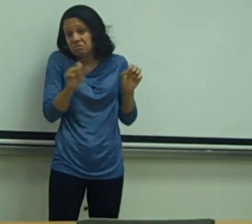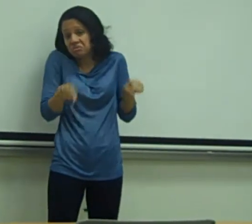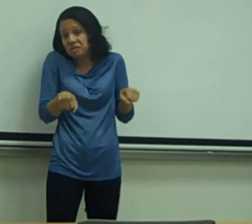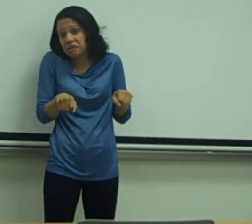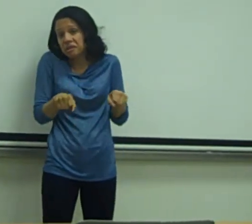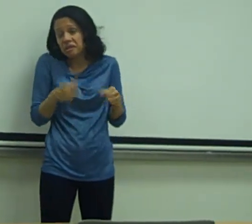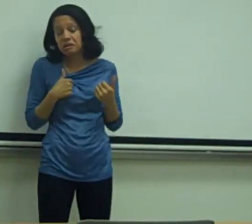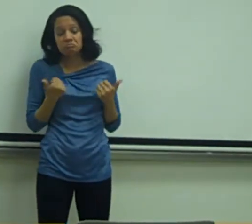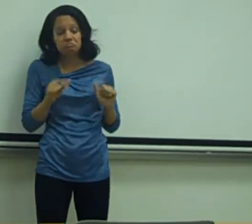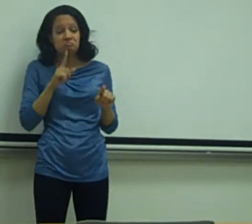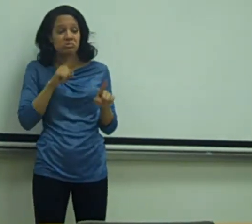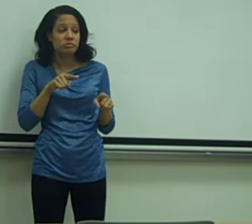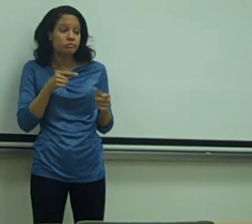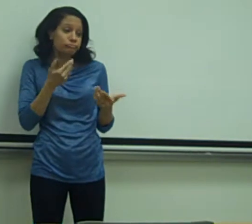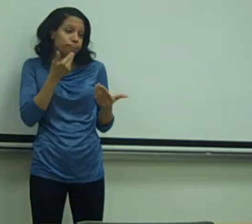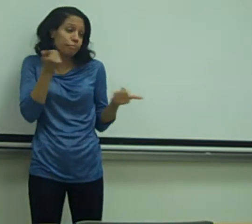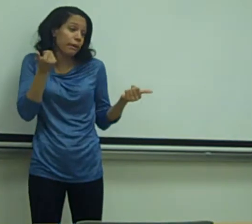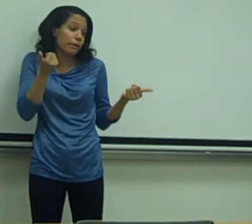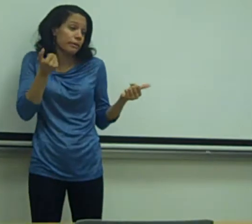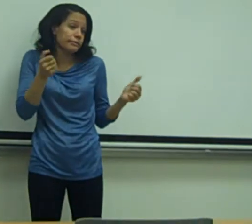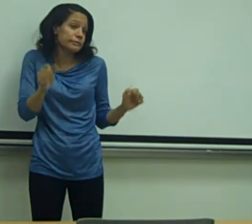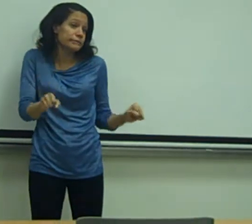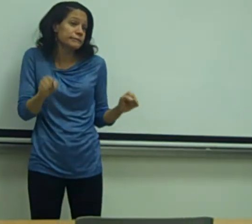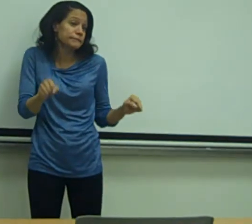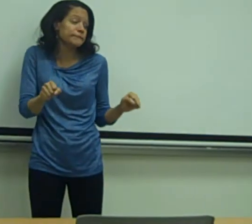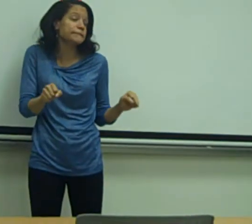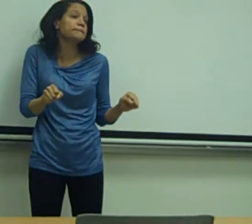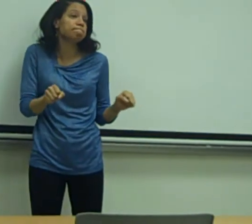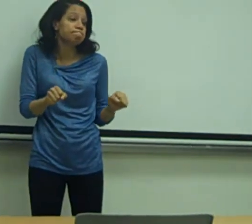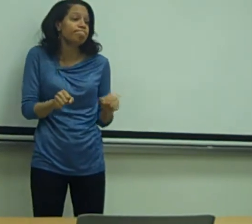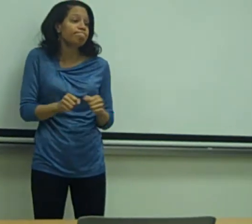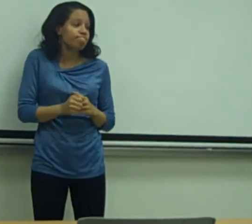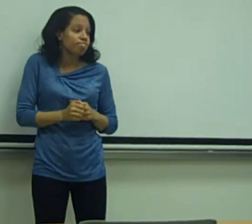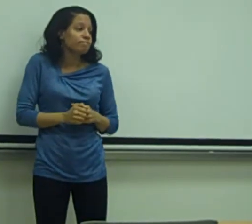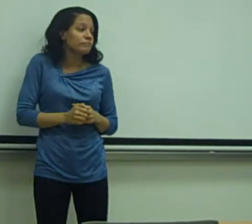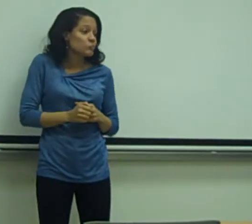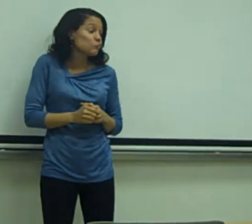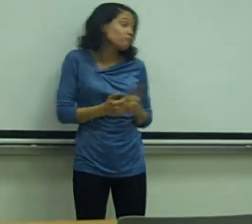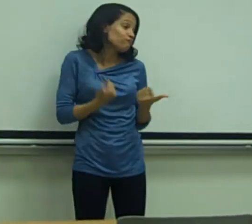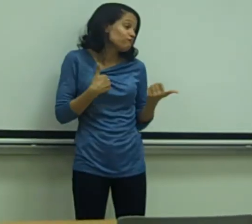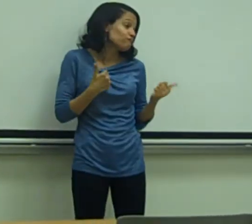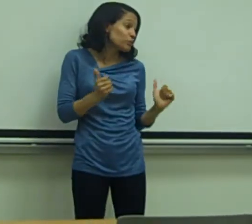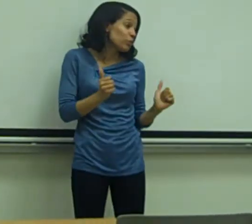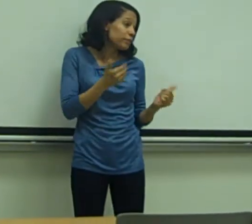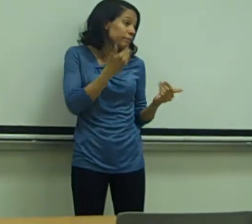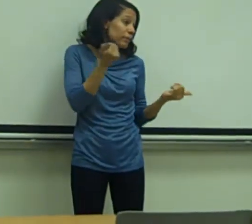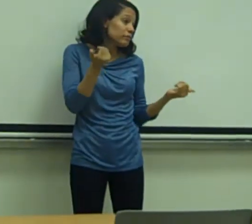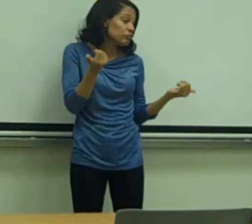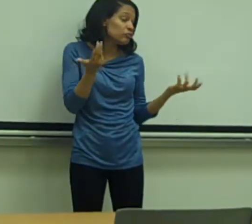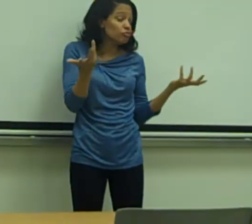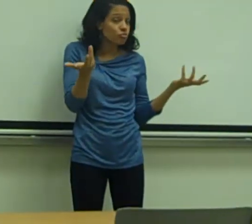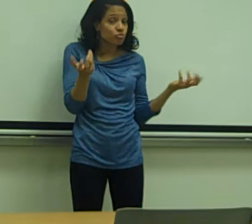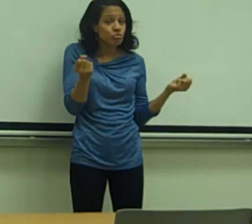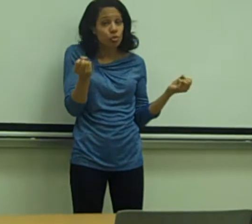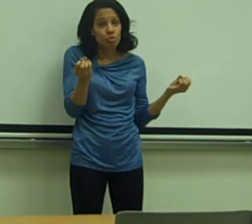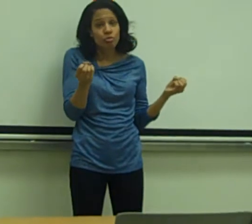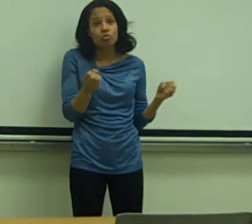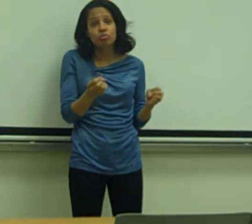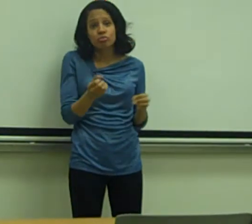that I can give you. And I will do my best either way. So thank you guys for watching, even